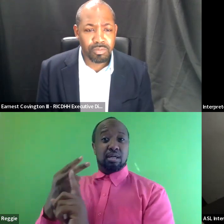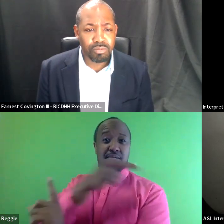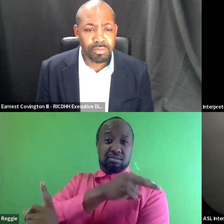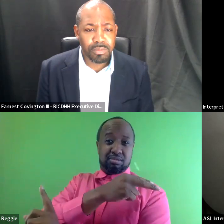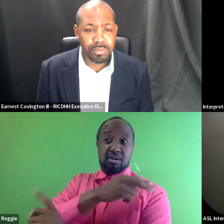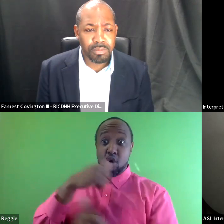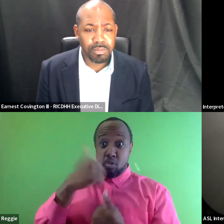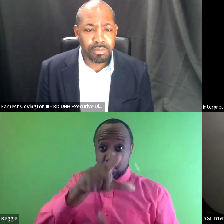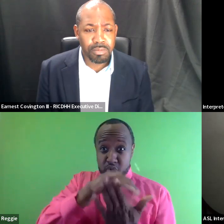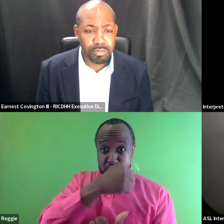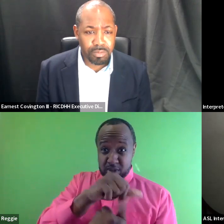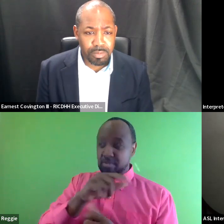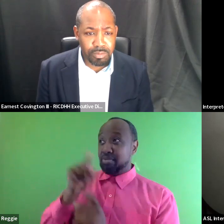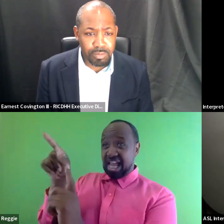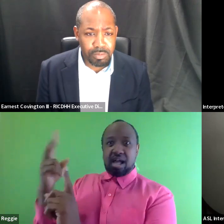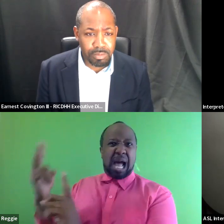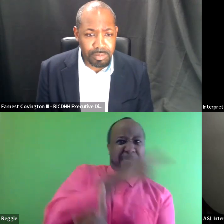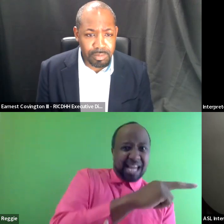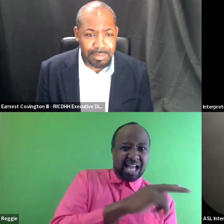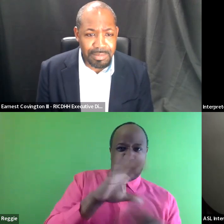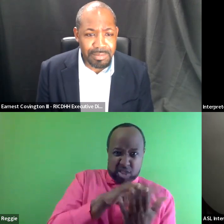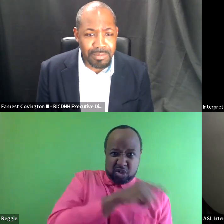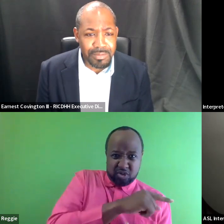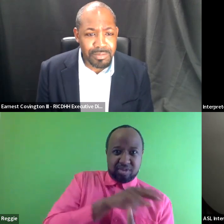Then we'll focus on the bigger goals.